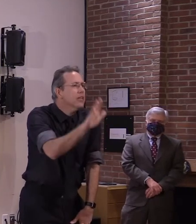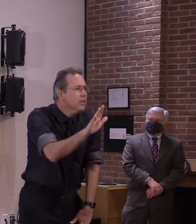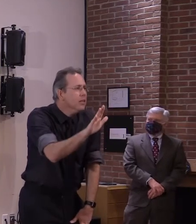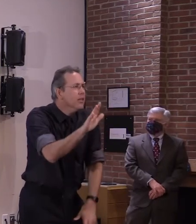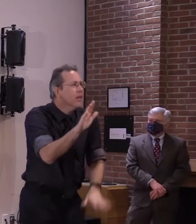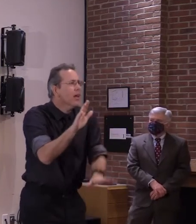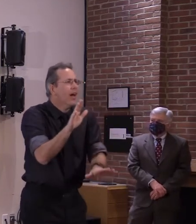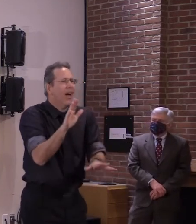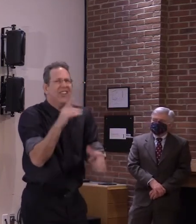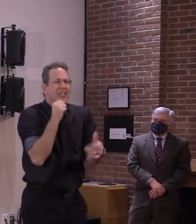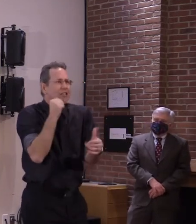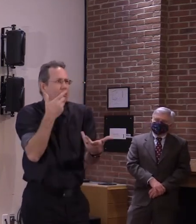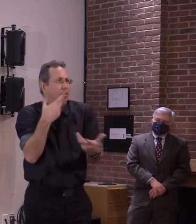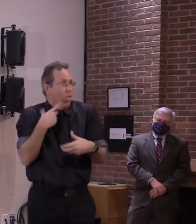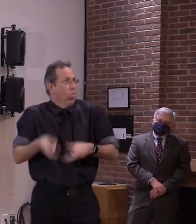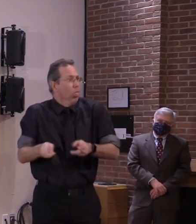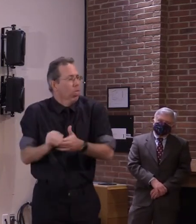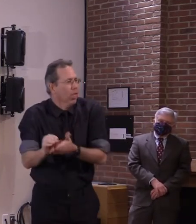tonight